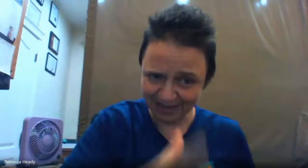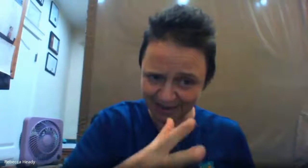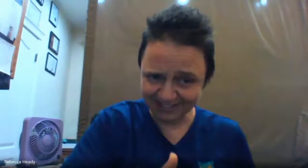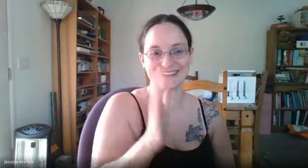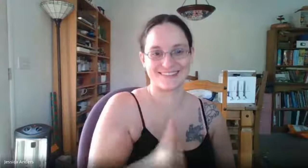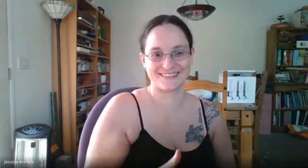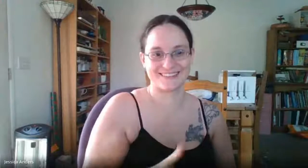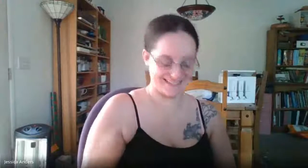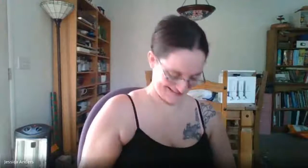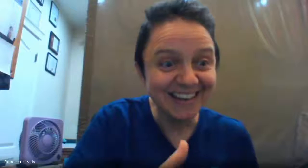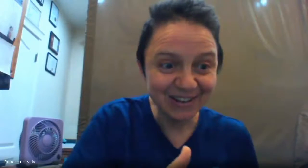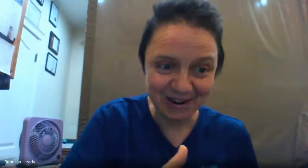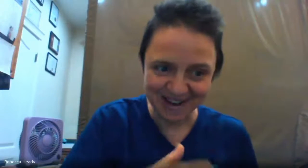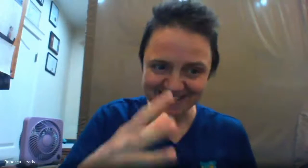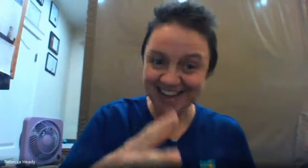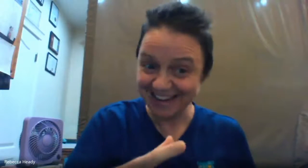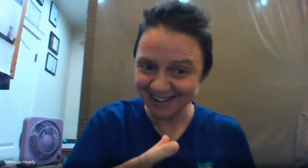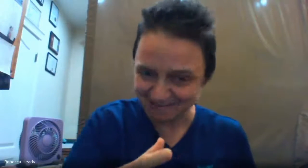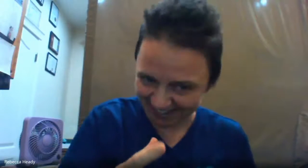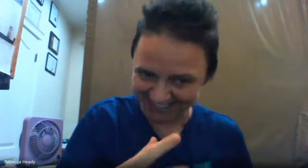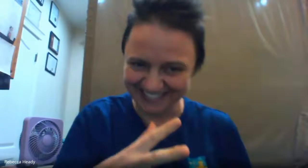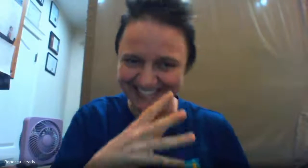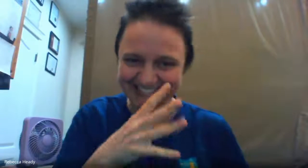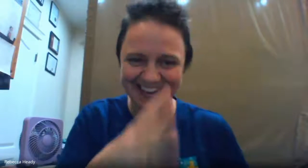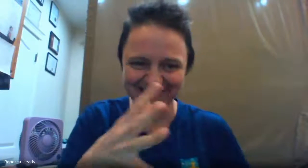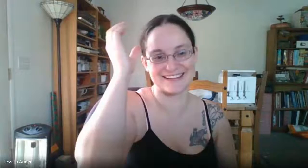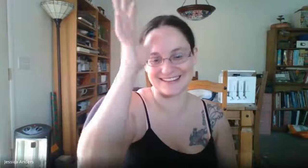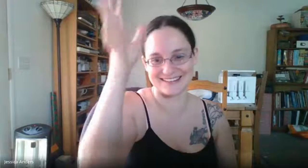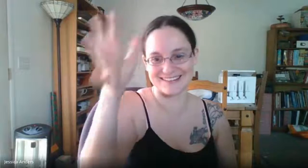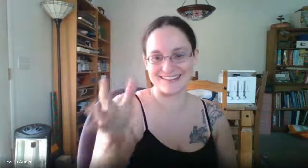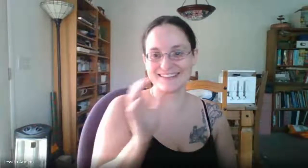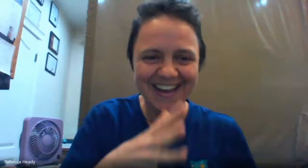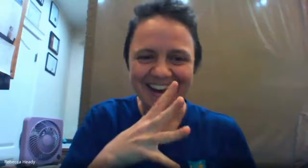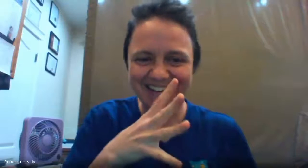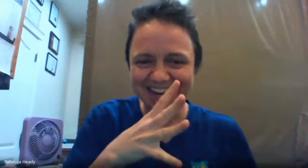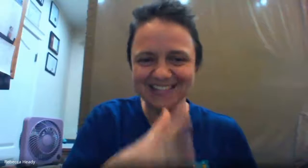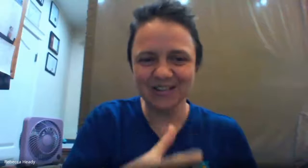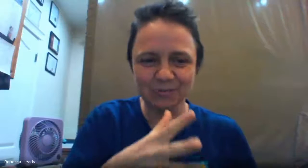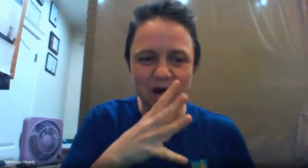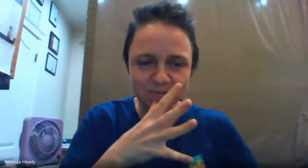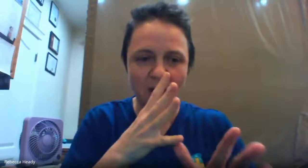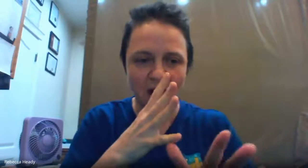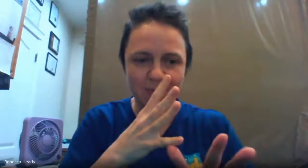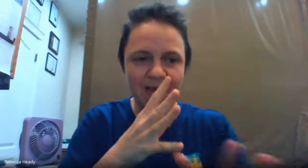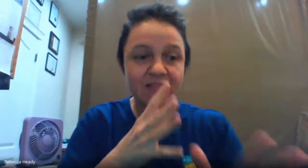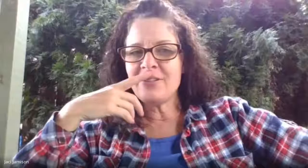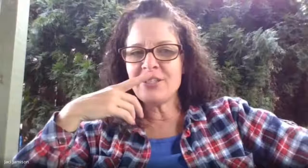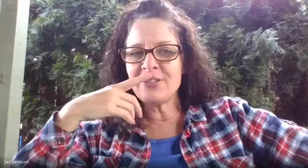I was thinking grandma and signing grandpa. Using myself. All right, so mom. Just so you